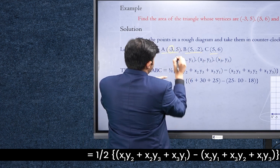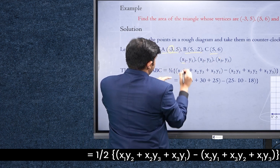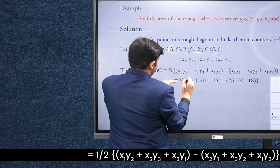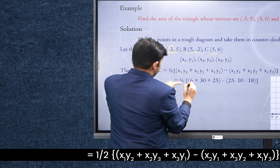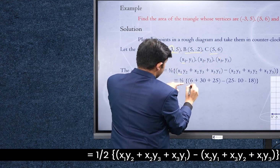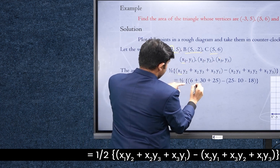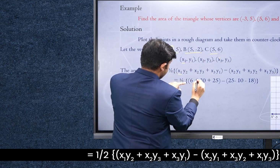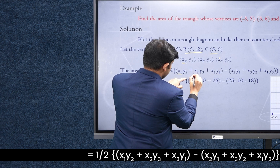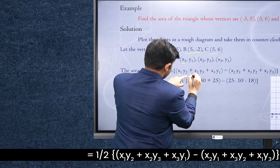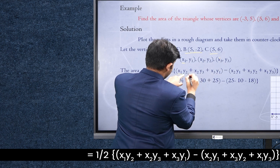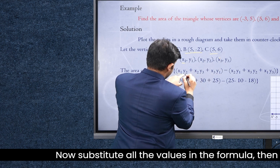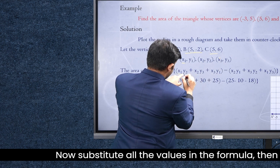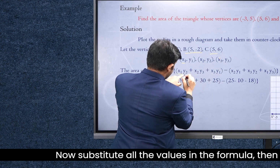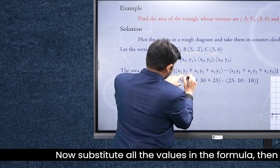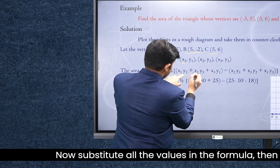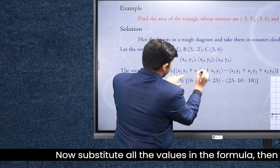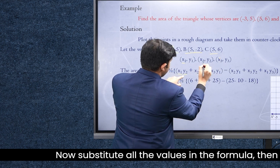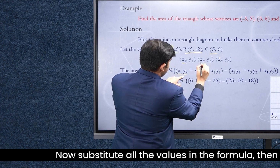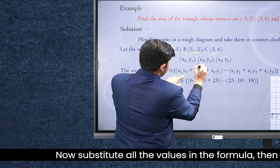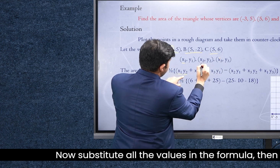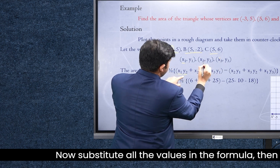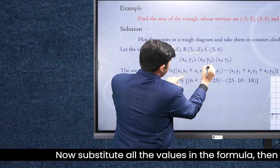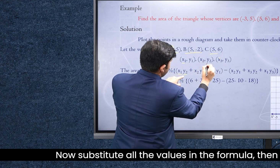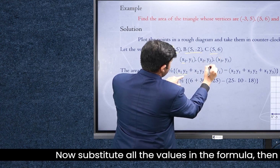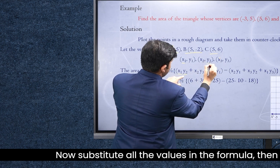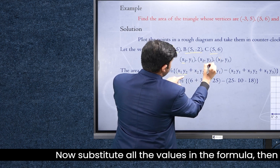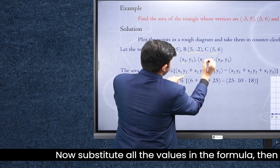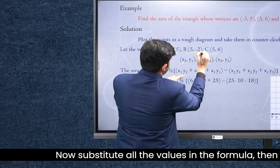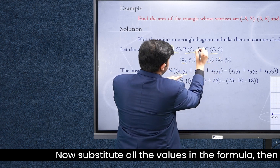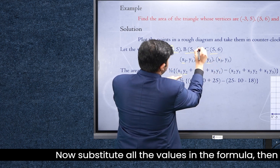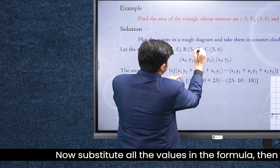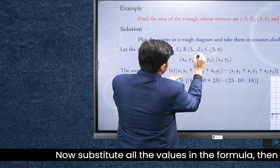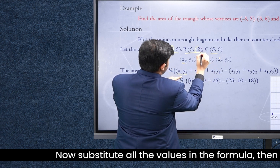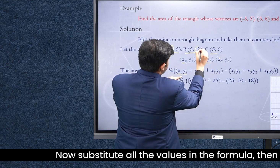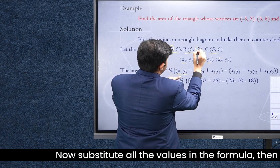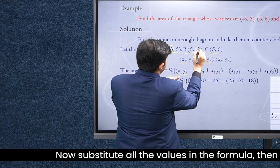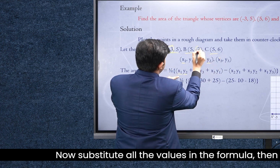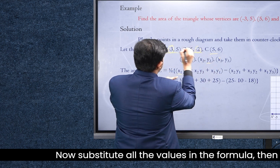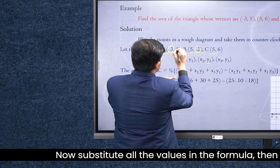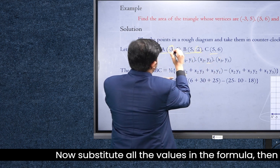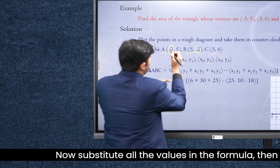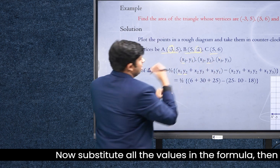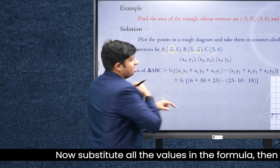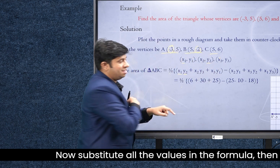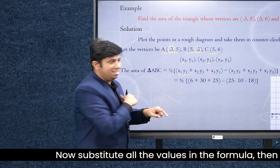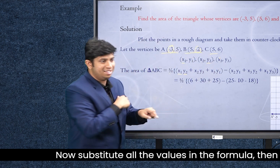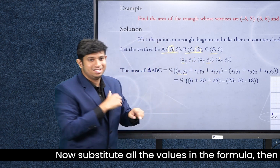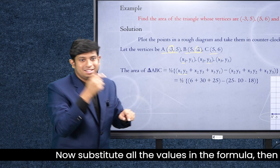y3. Now substitute all the values in the formula, then we get